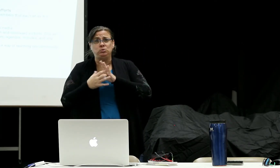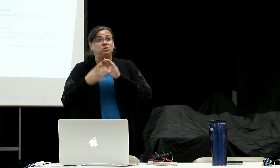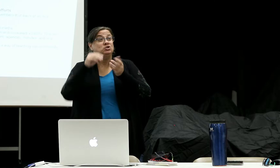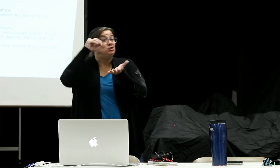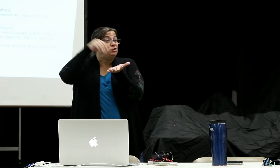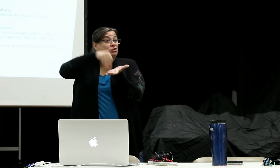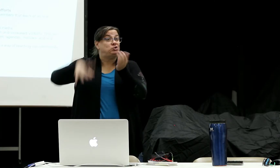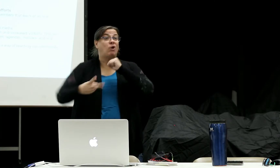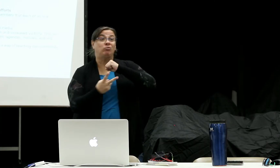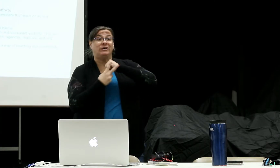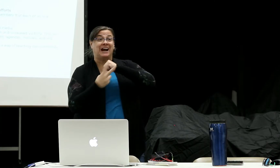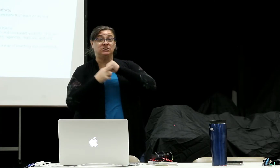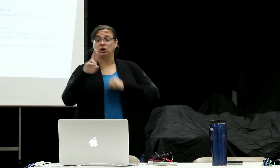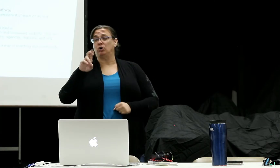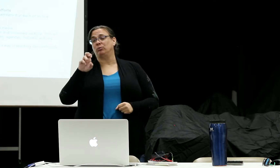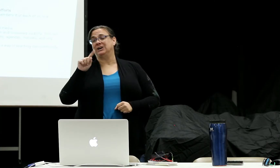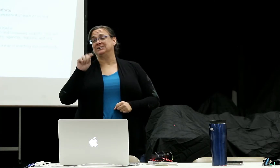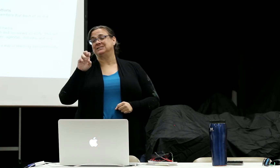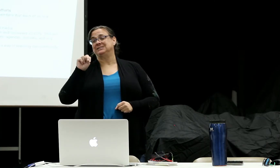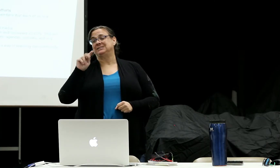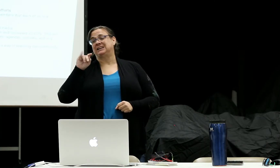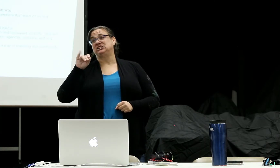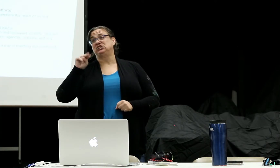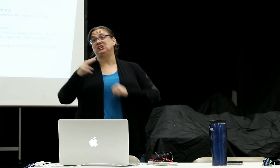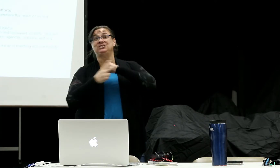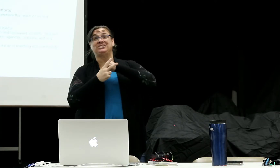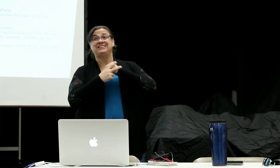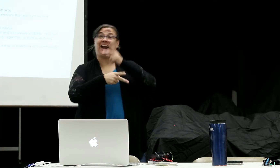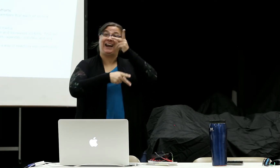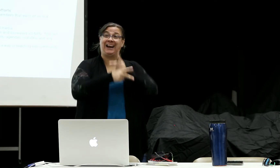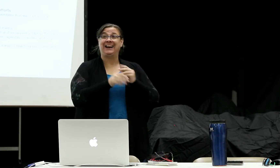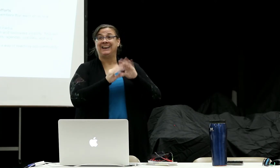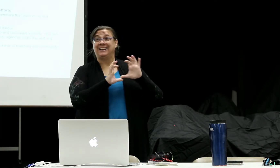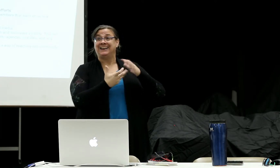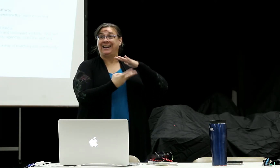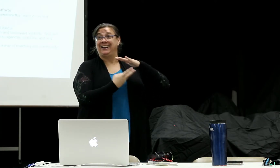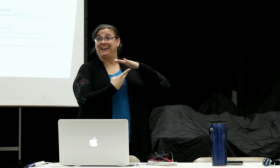issues, and I lost a lot of students. The student retention that year